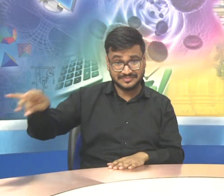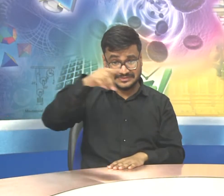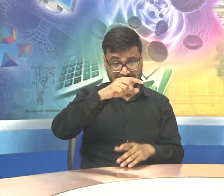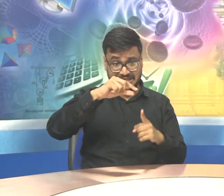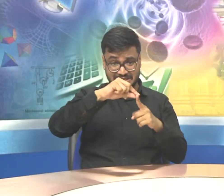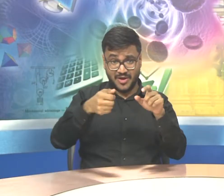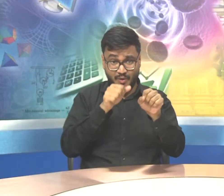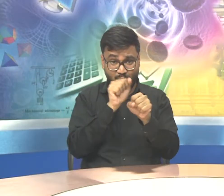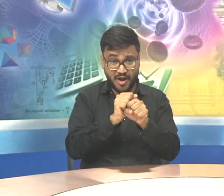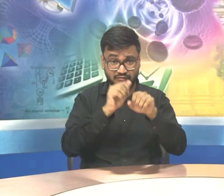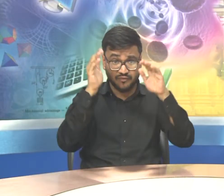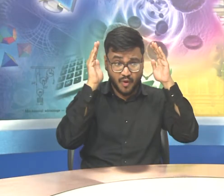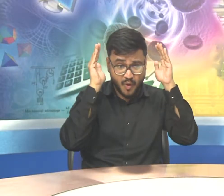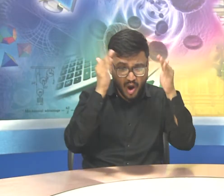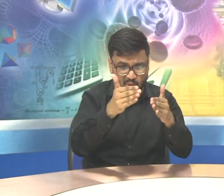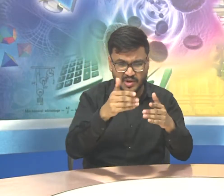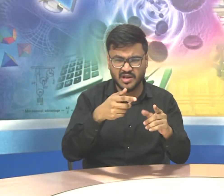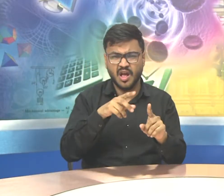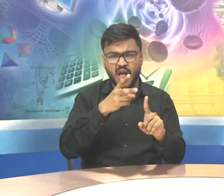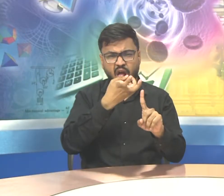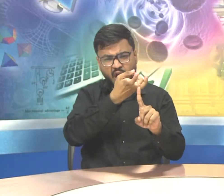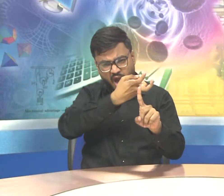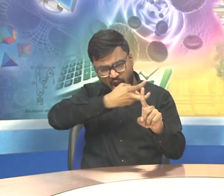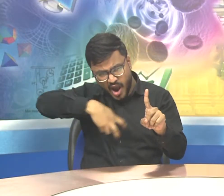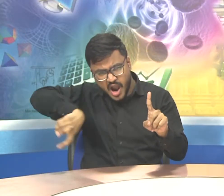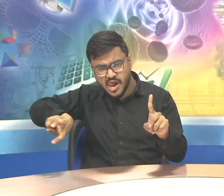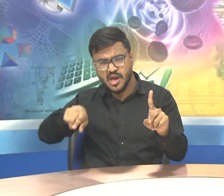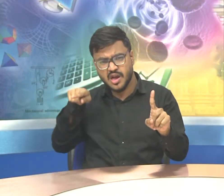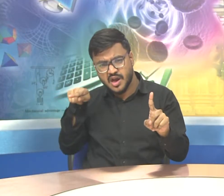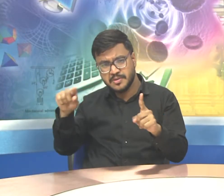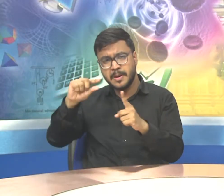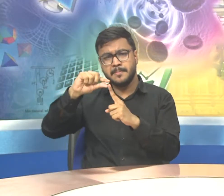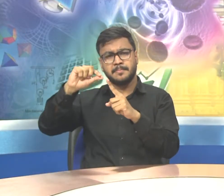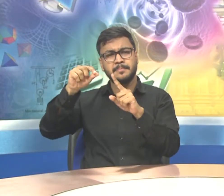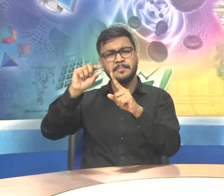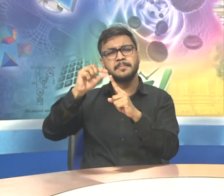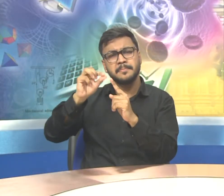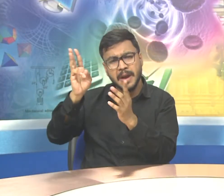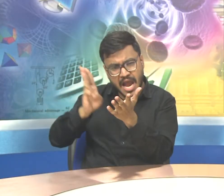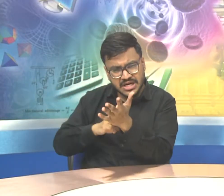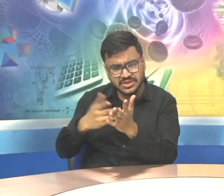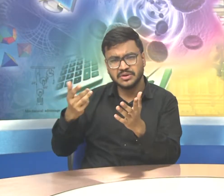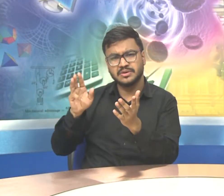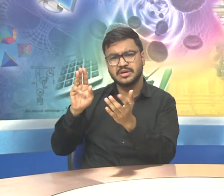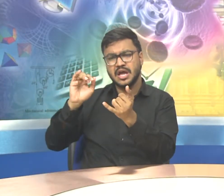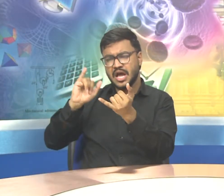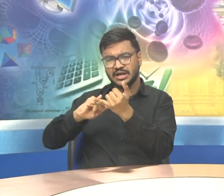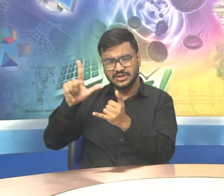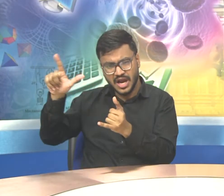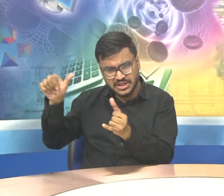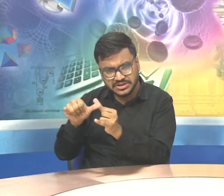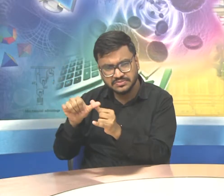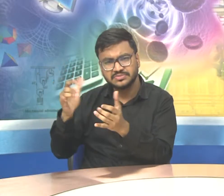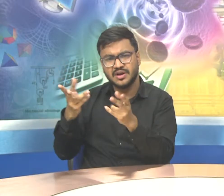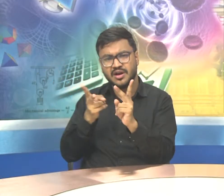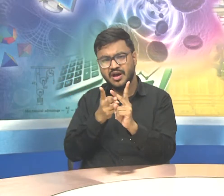But President cannot at the same time be a member of Parliament